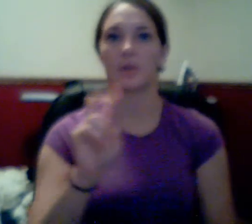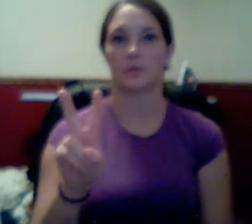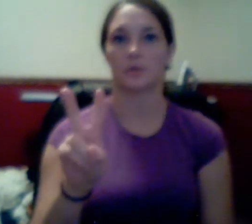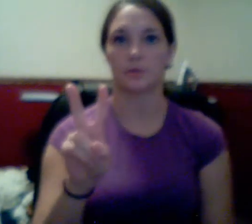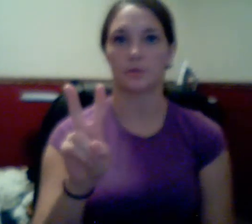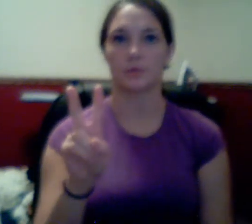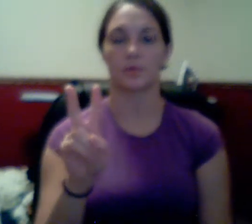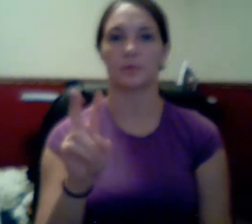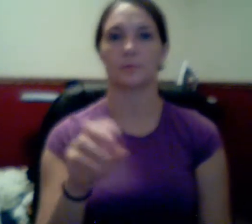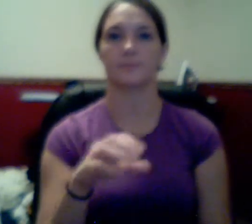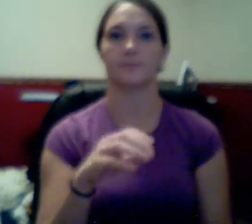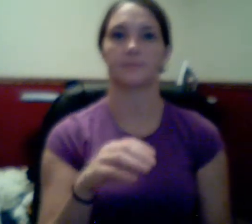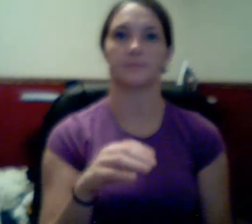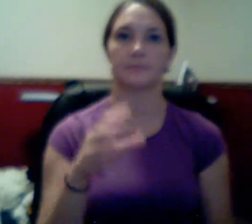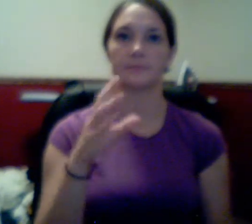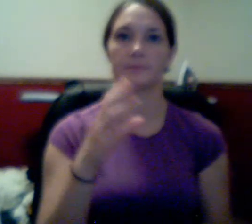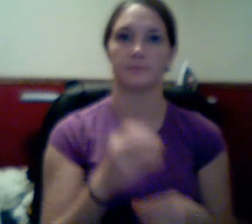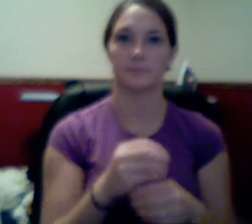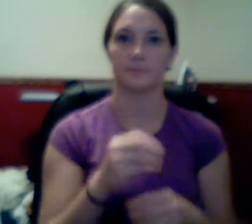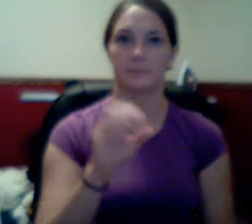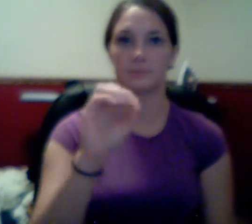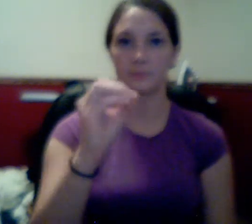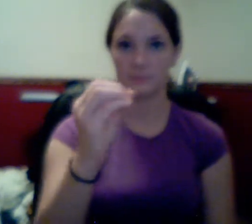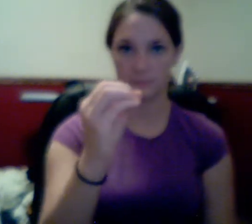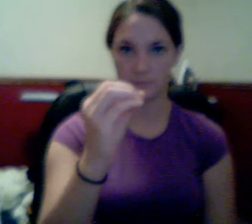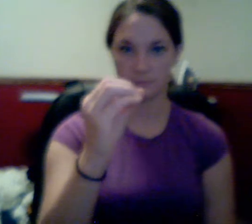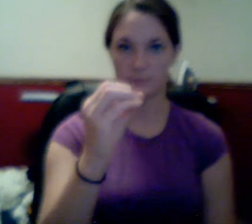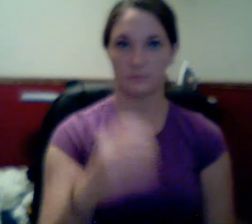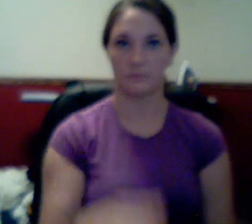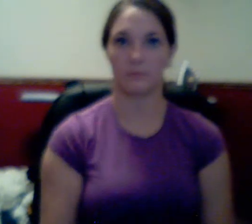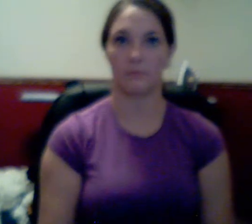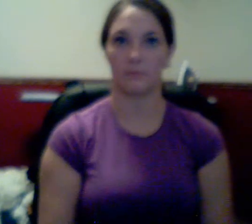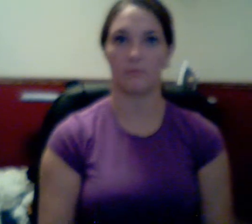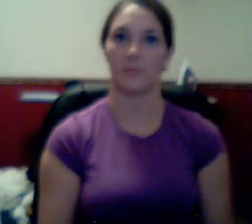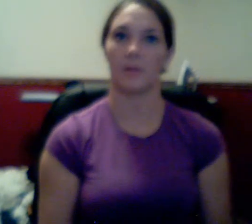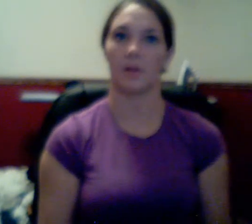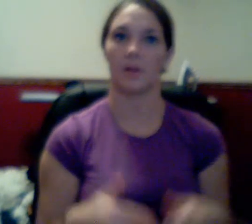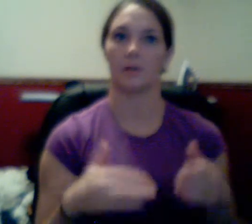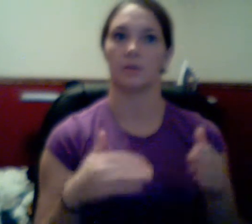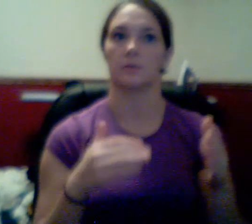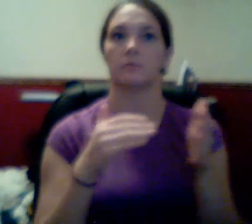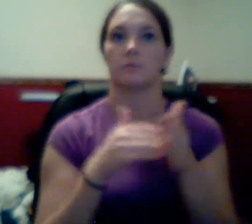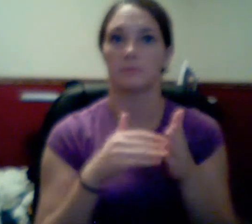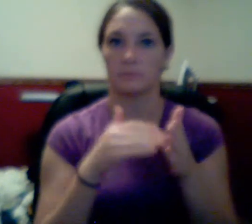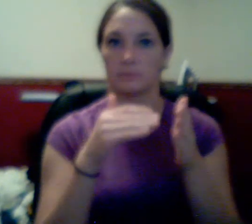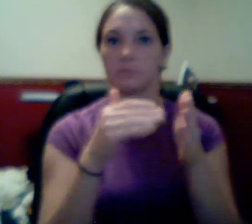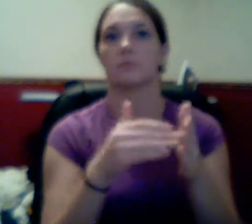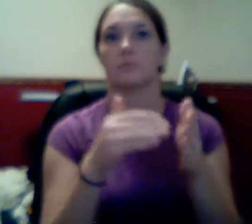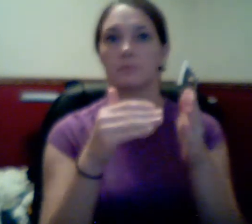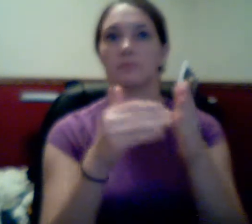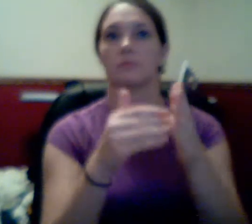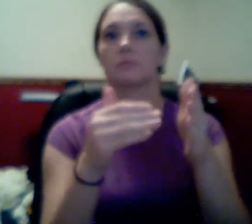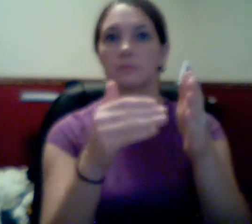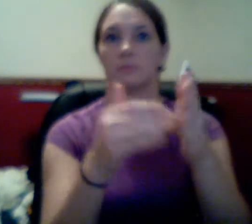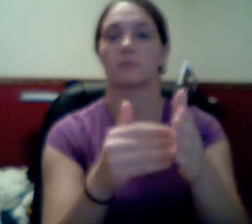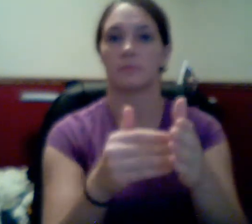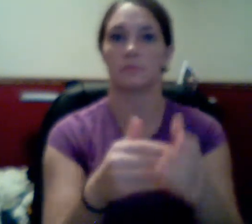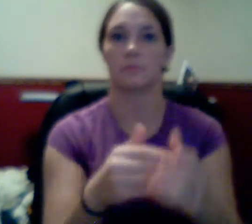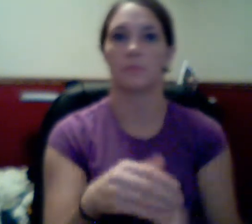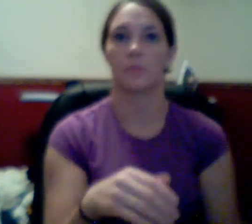on a 0 here, a 0 here, and guess what? We're going to keep getting 20, 20, 20, 20, 20. We're going to